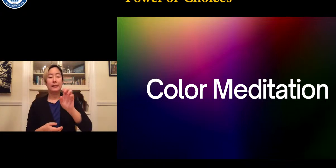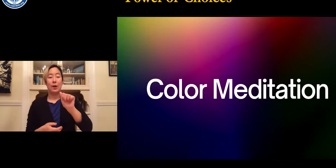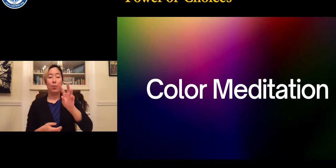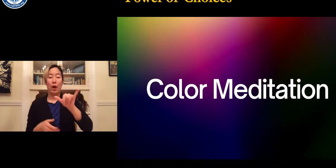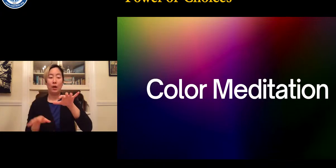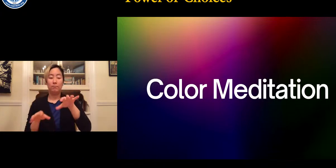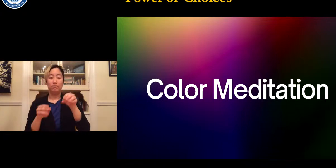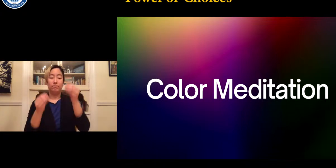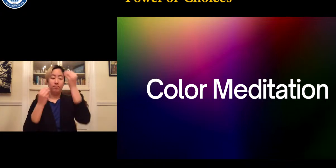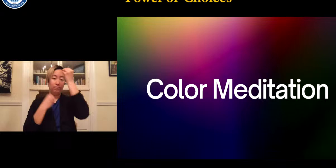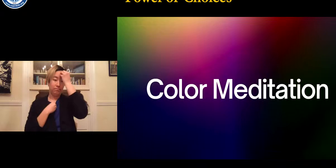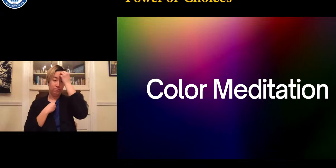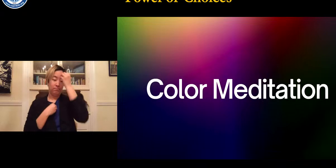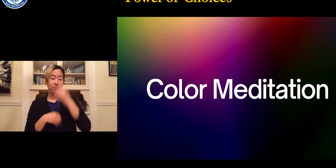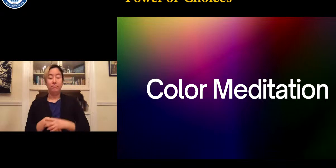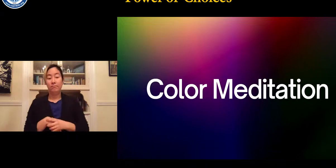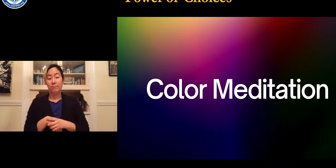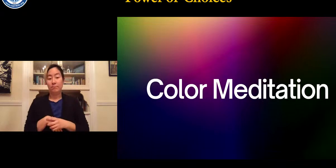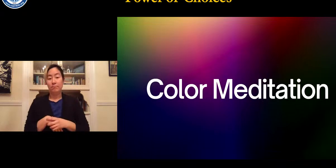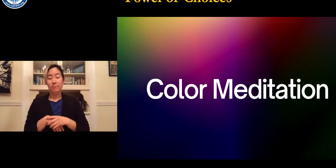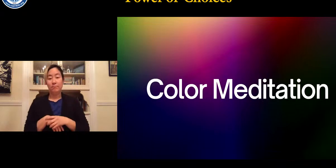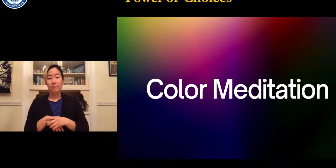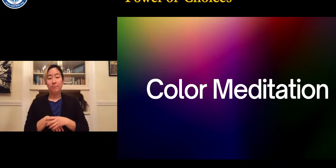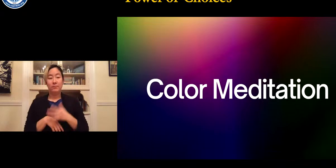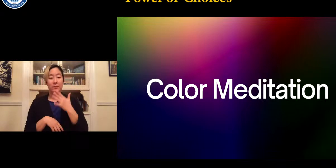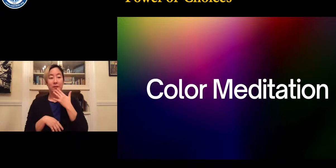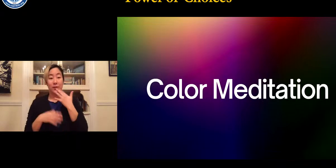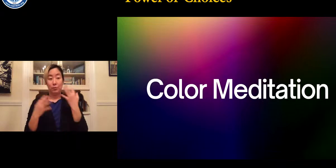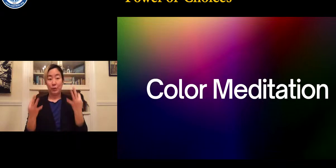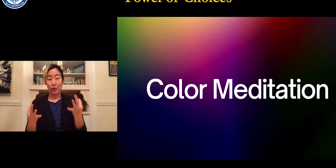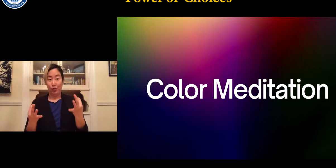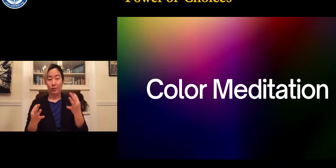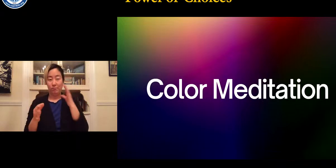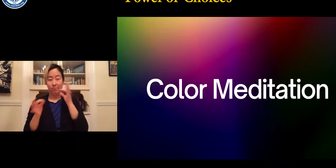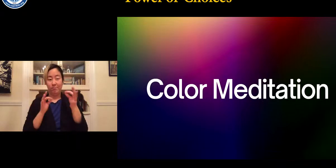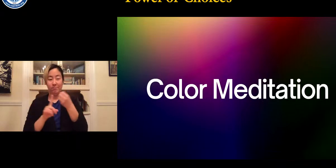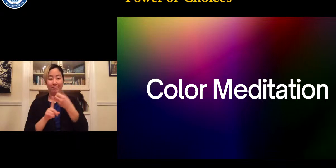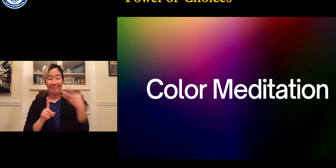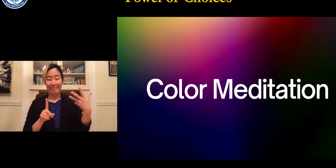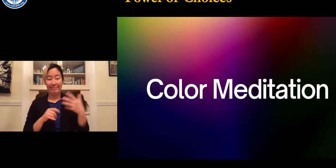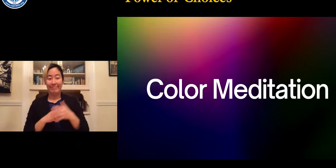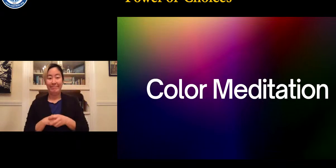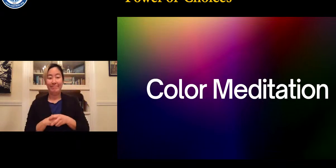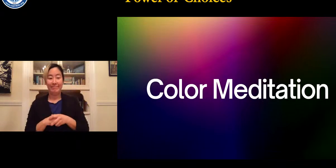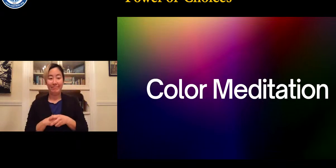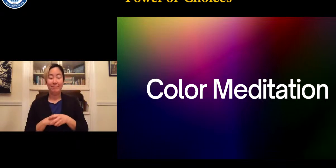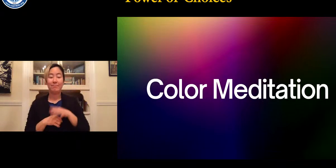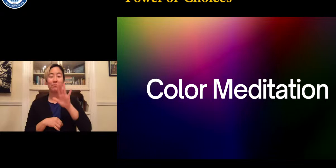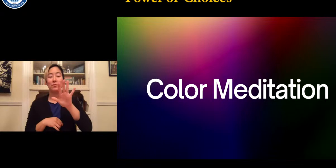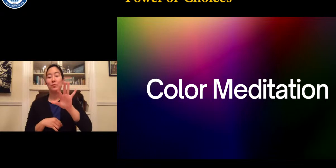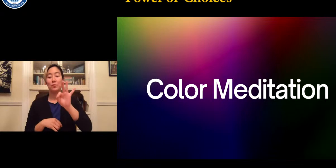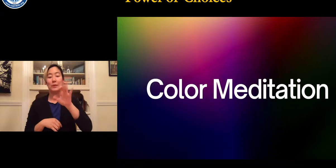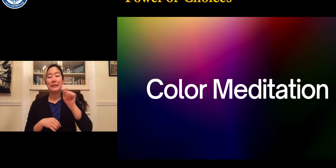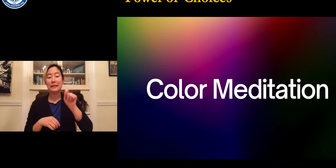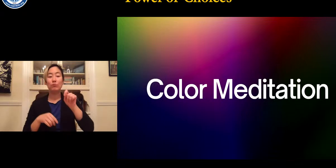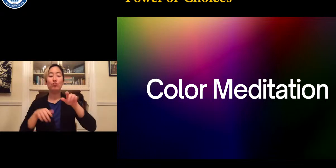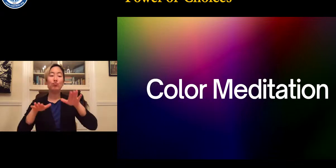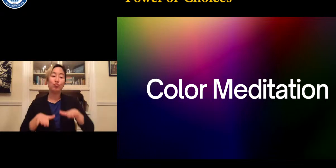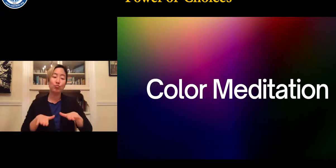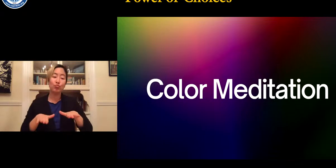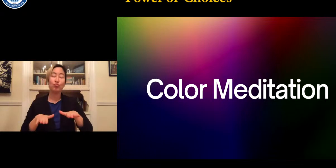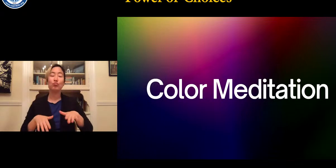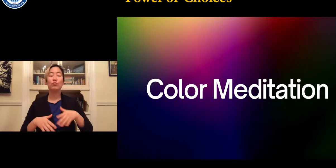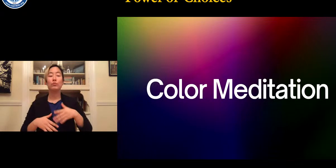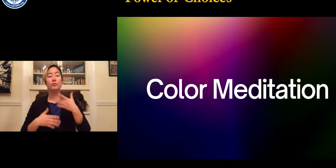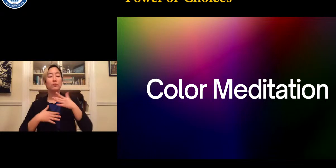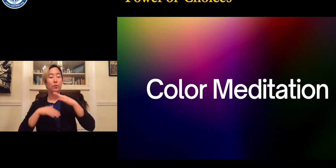haven't. Here's an opportunity, however, for you to think about color meditation, and I hope that I am able to offer you some